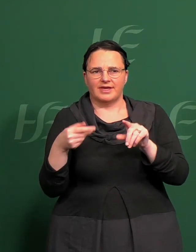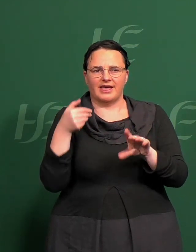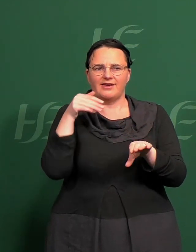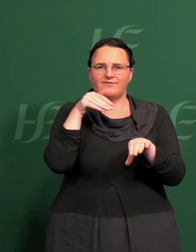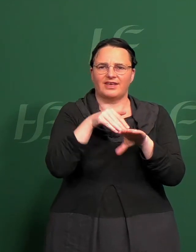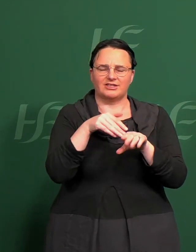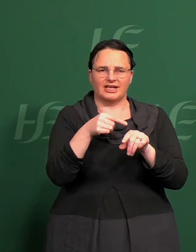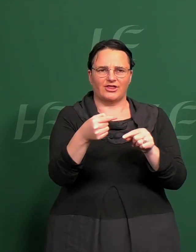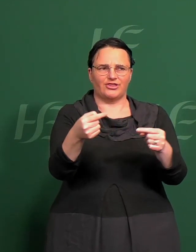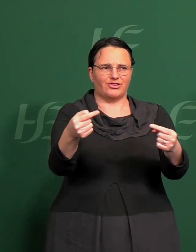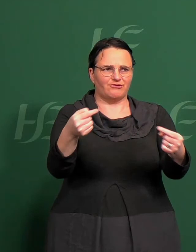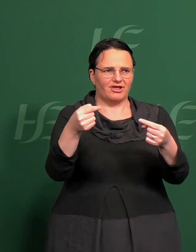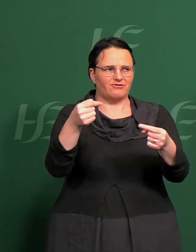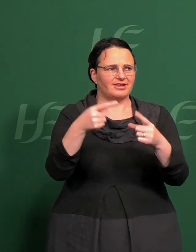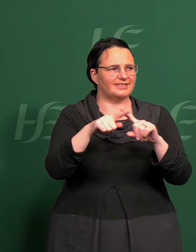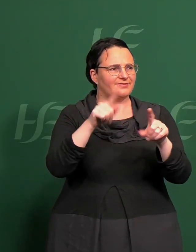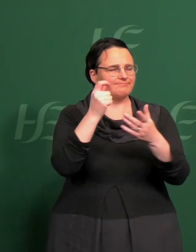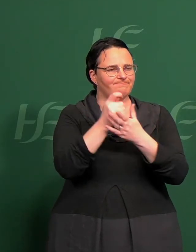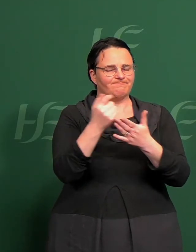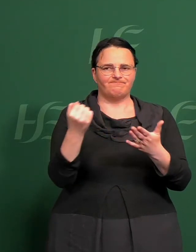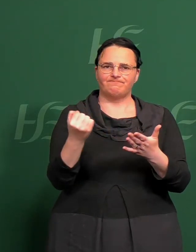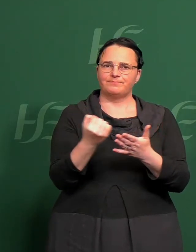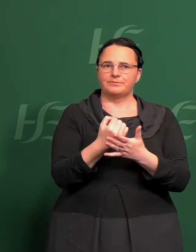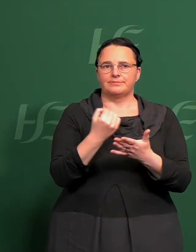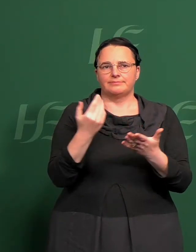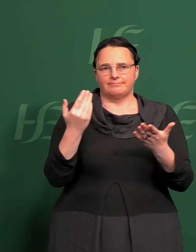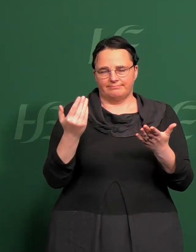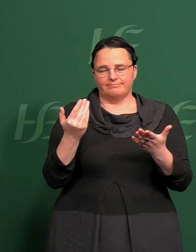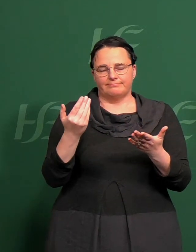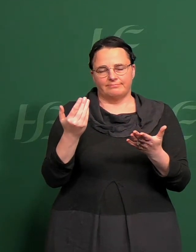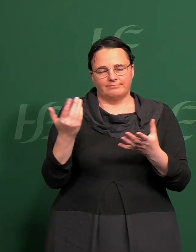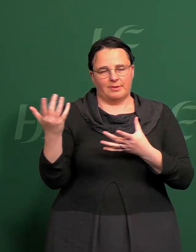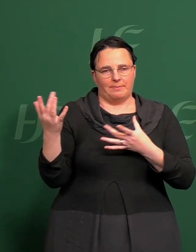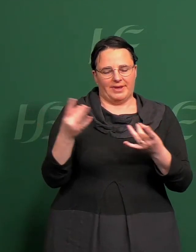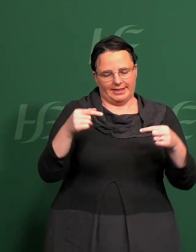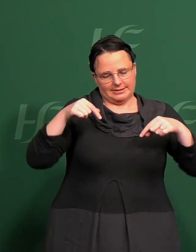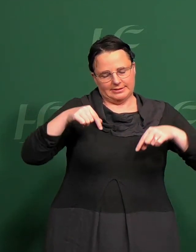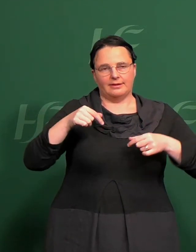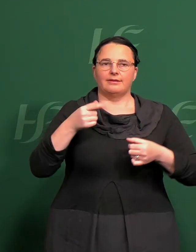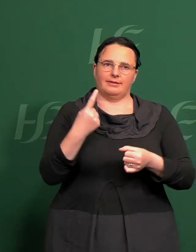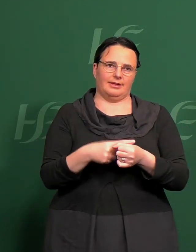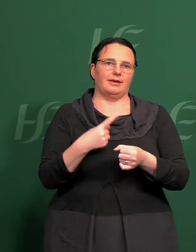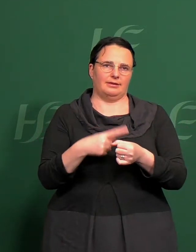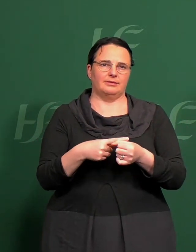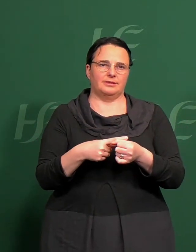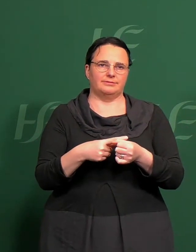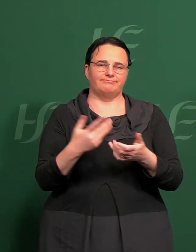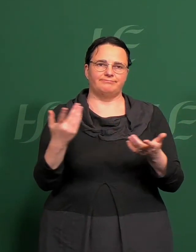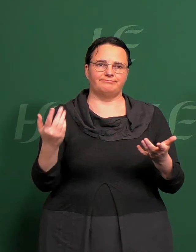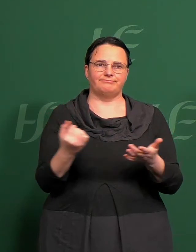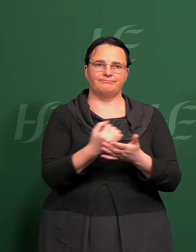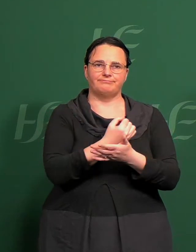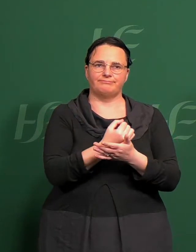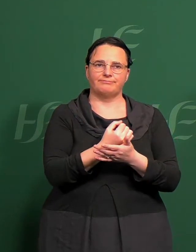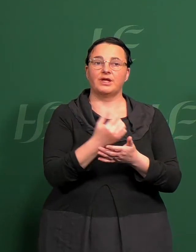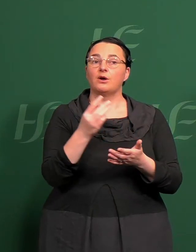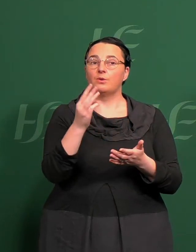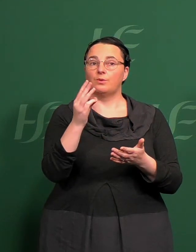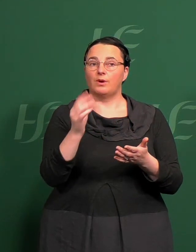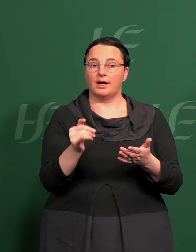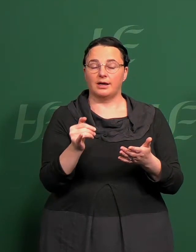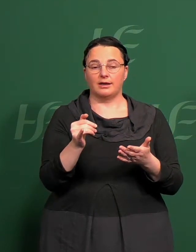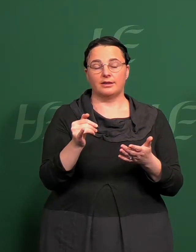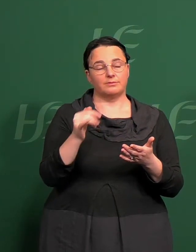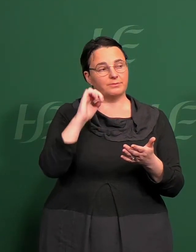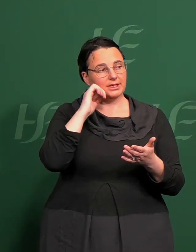different times. And unfortunately, this seems to be where we find ourselves once again. It's unfortunate because at a time when we appear